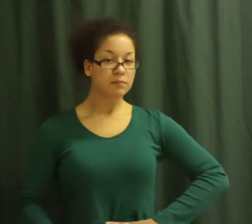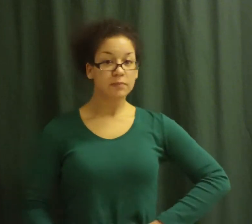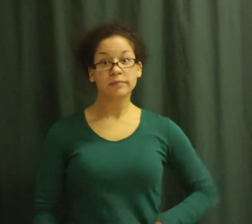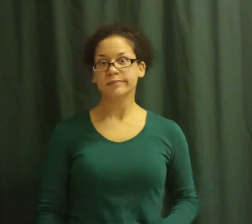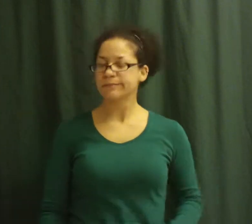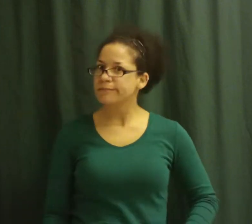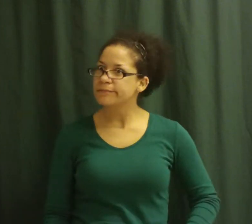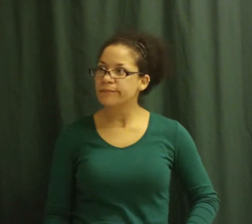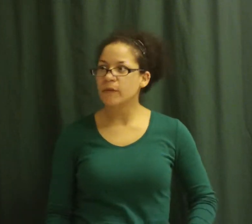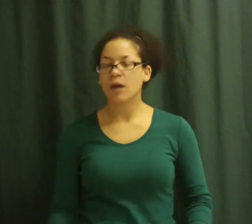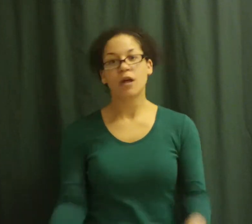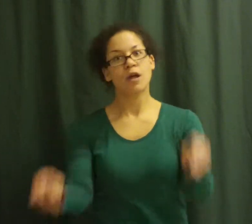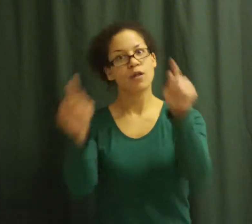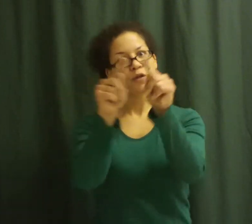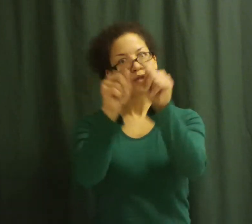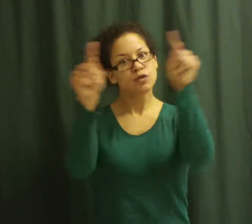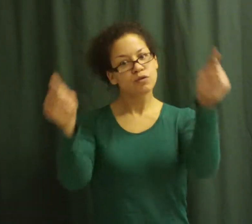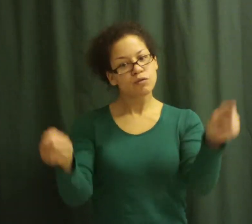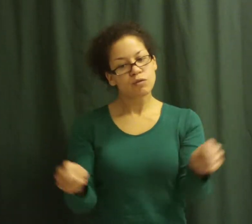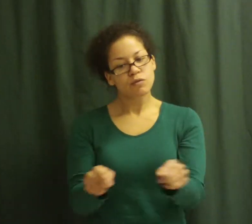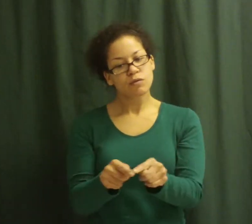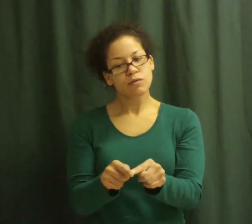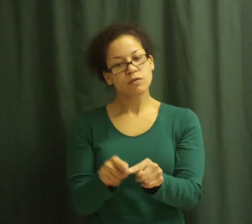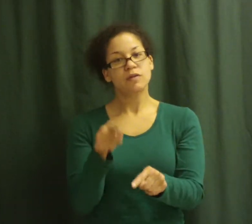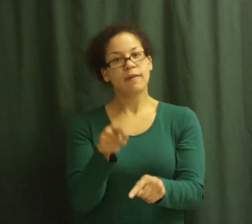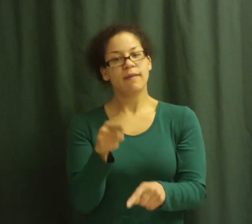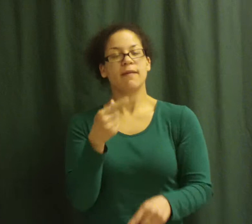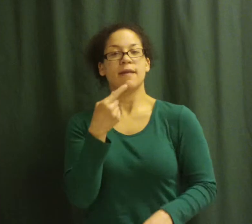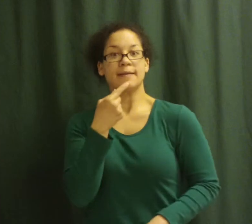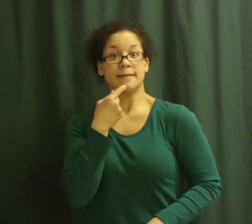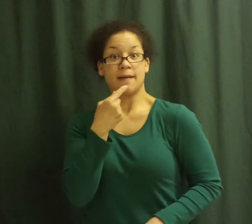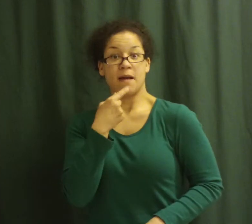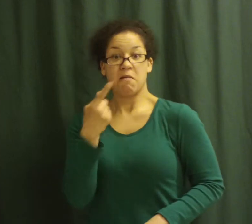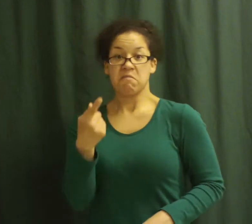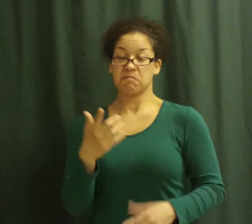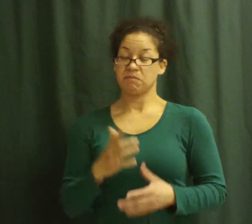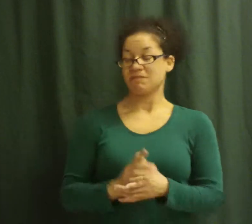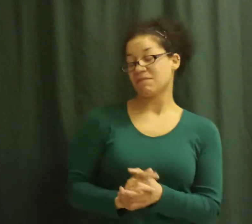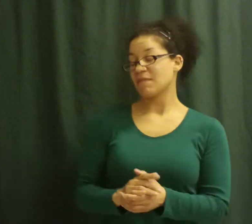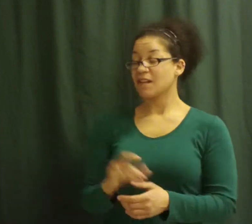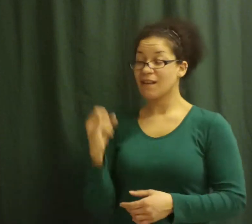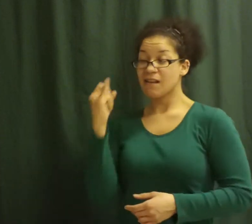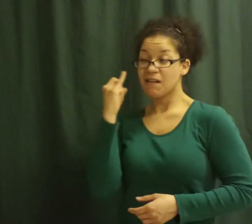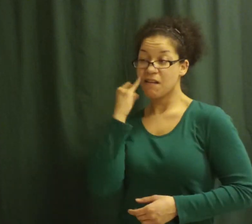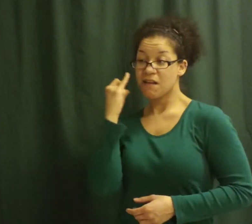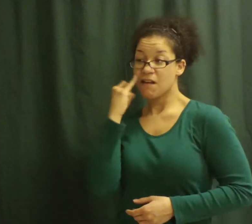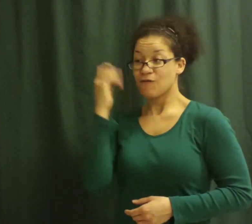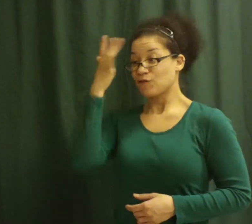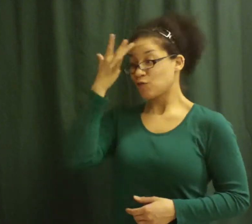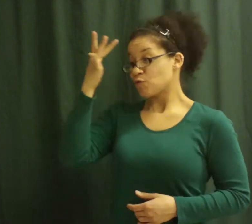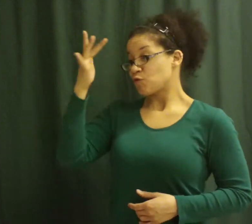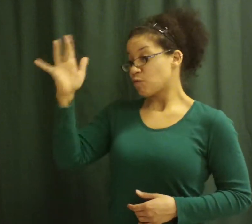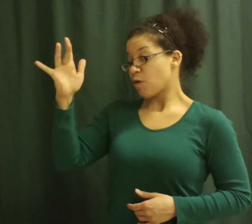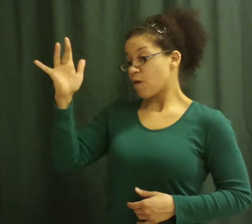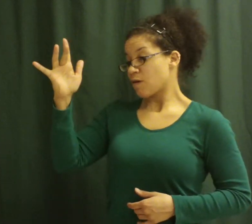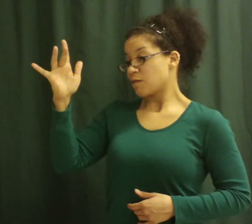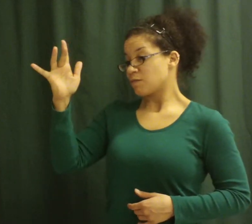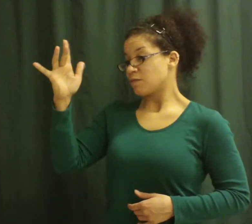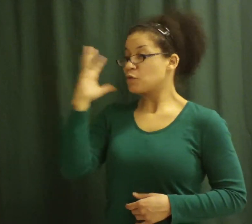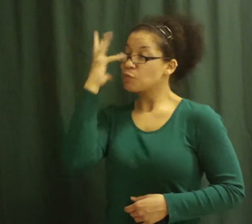The circles say this: if you want to be smart and beautiful and good,